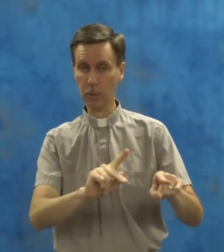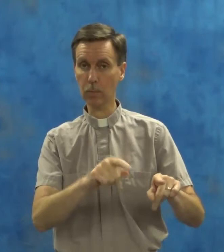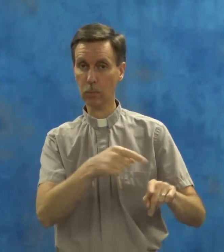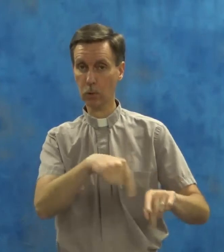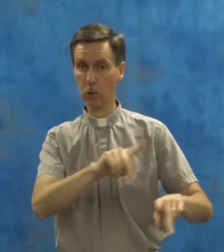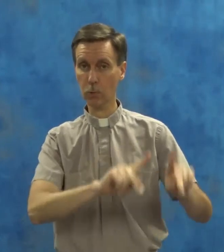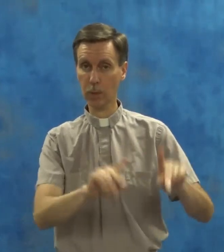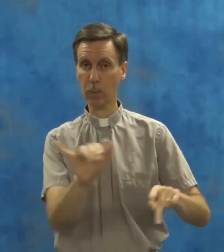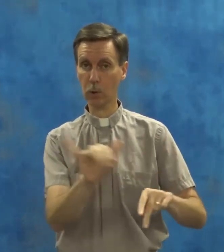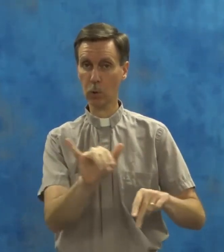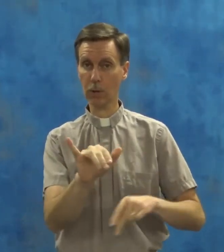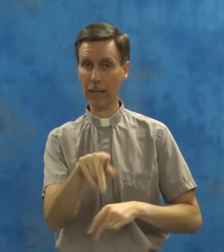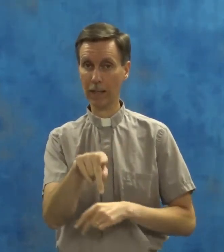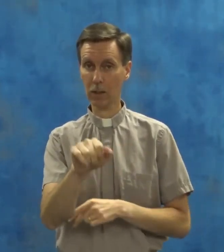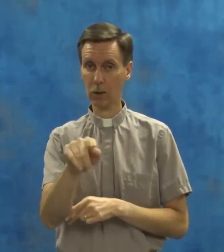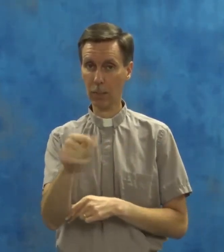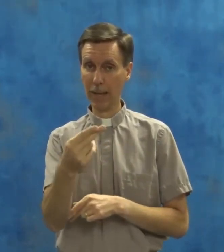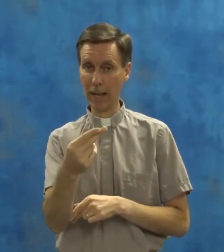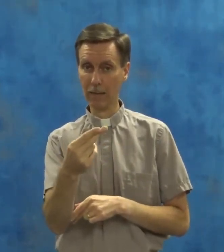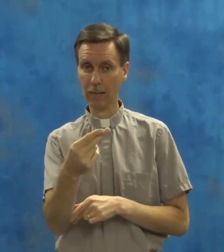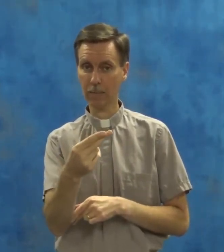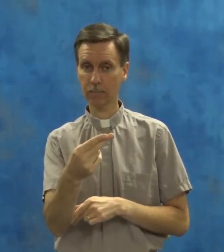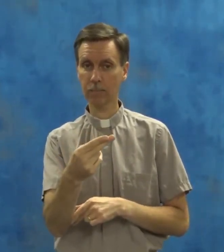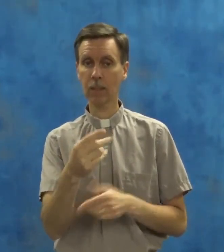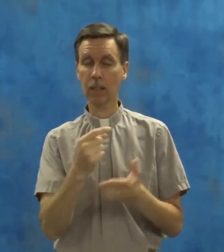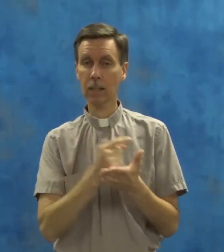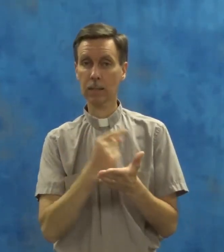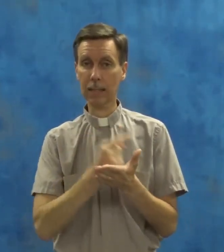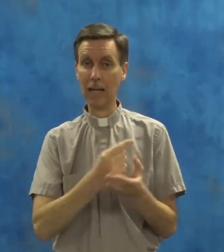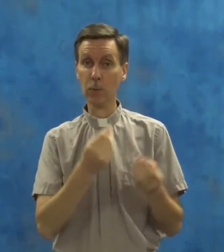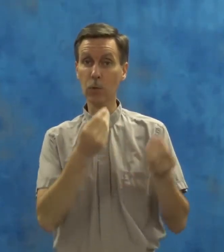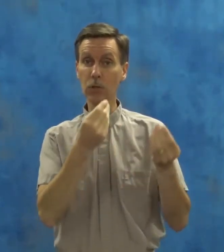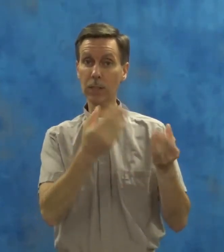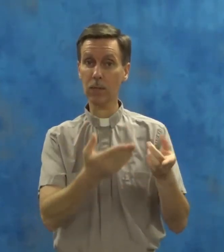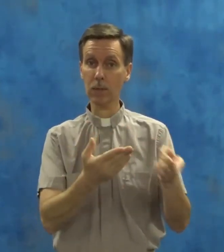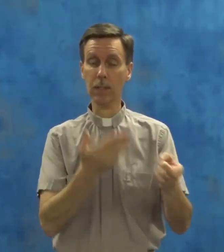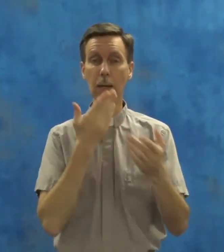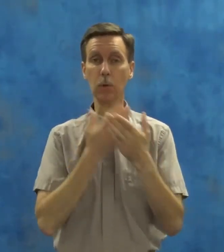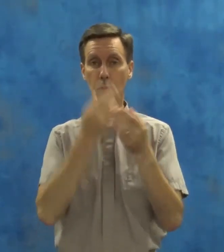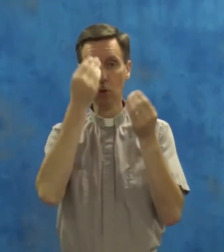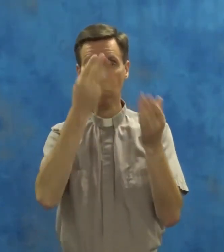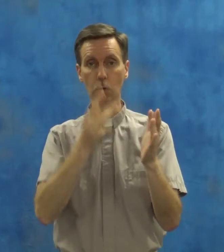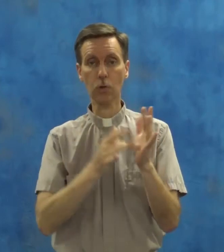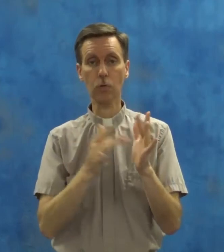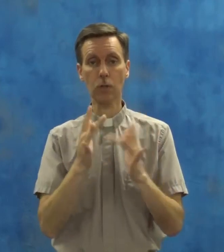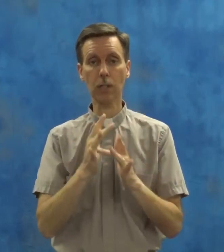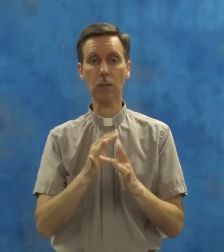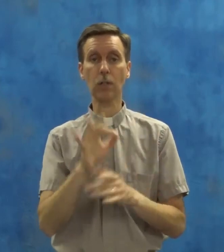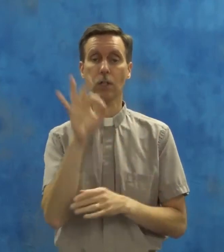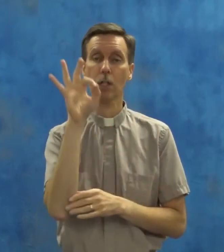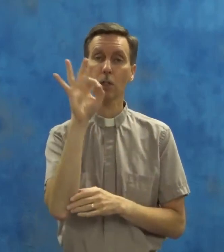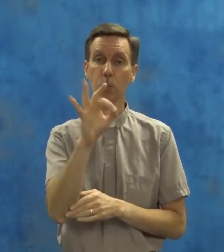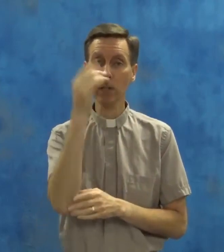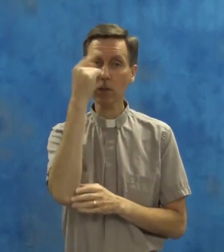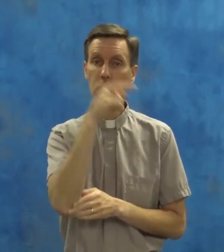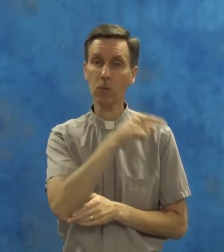people who are like the path. The gospel is given to them. The good news of Jesus is preached for